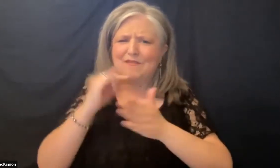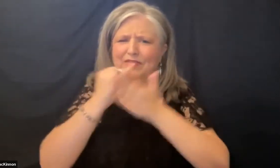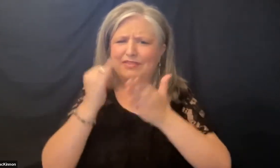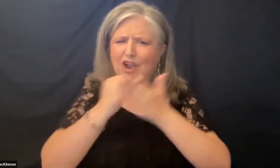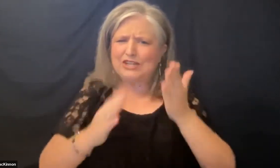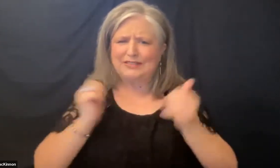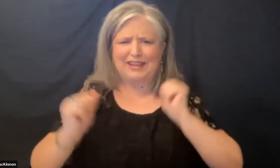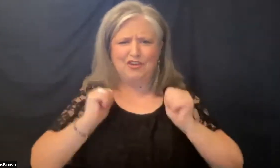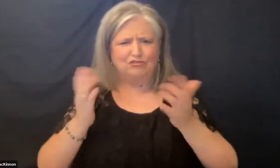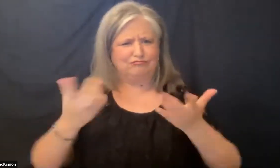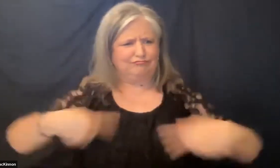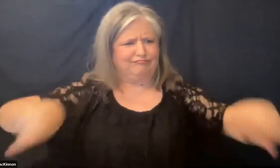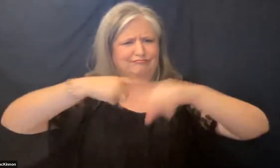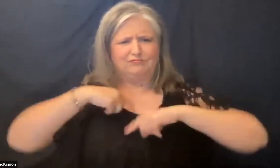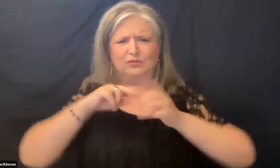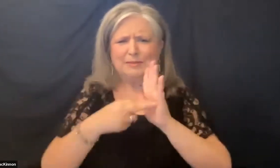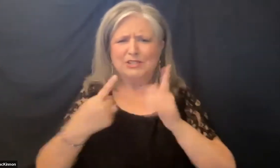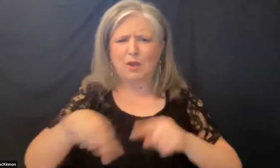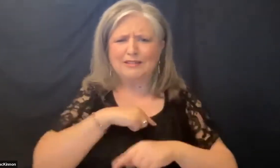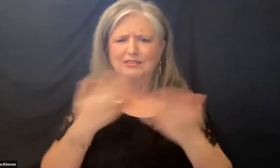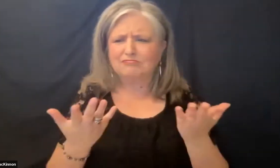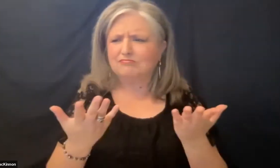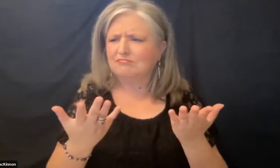what does that mean exactly for Deaf artists in theater?